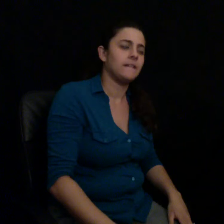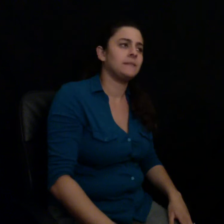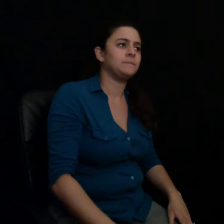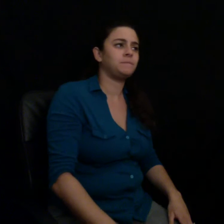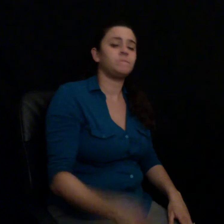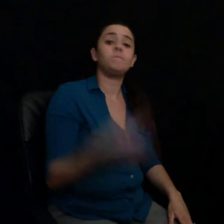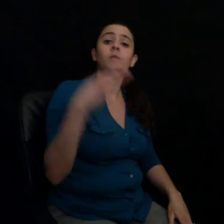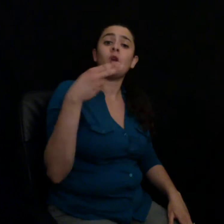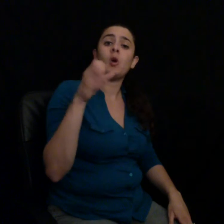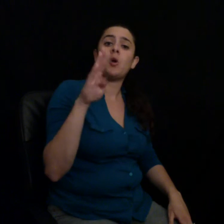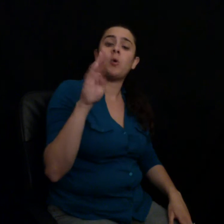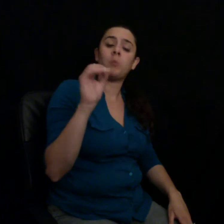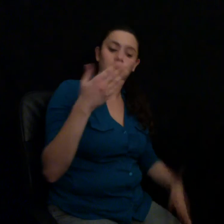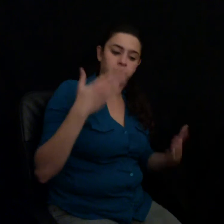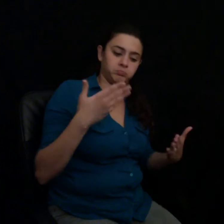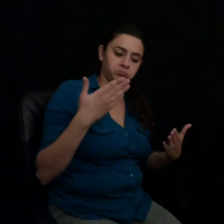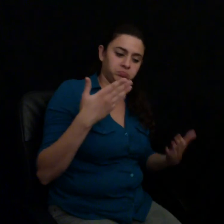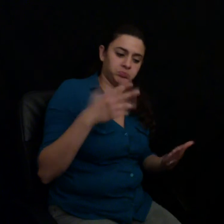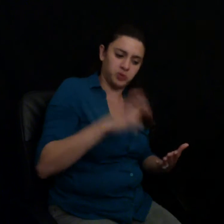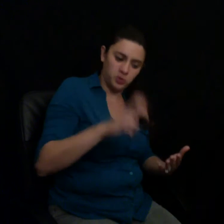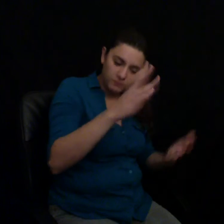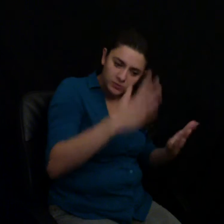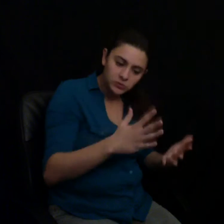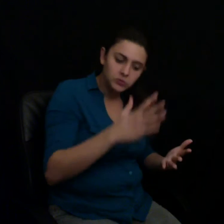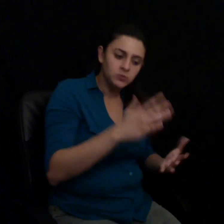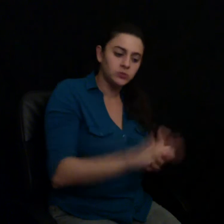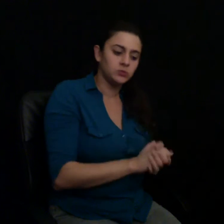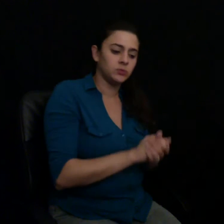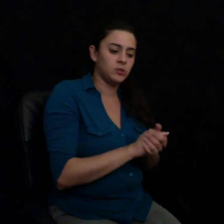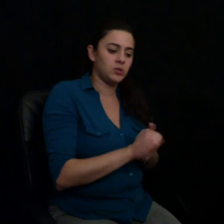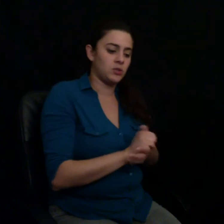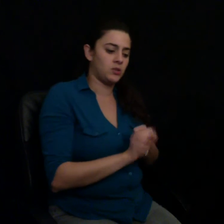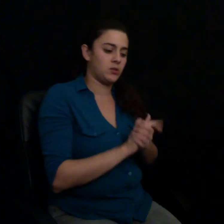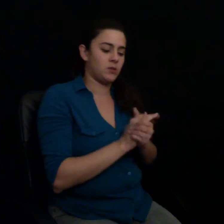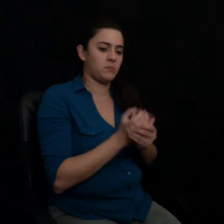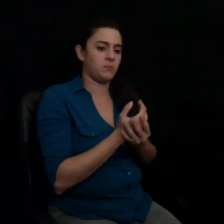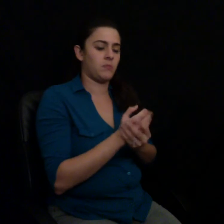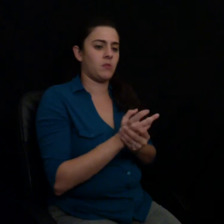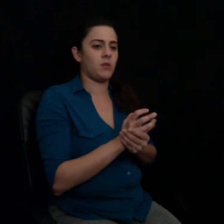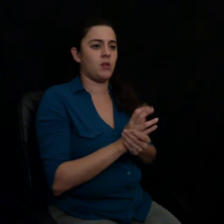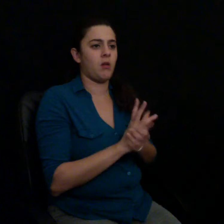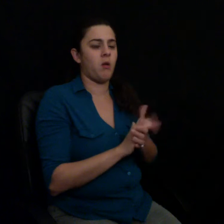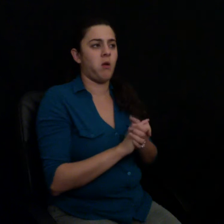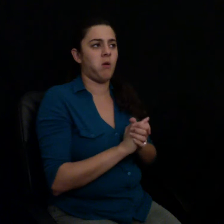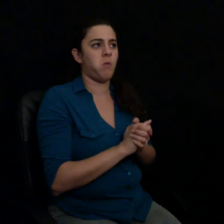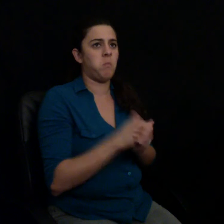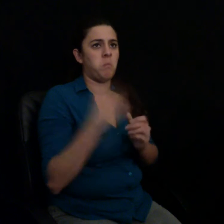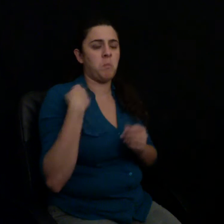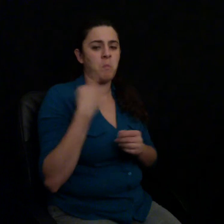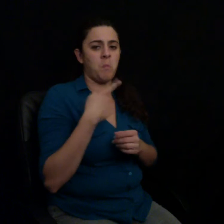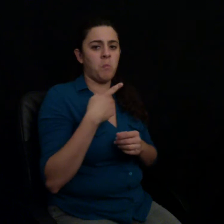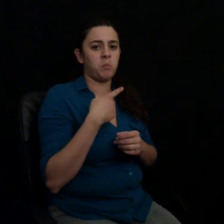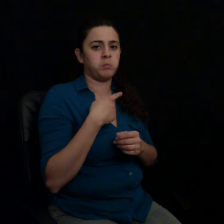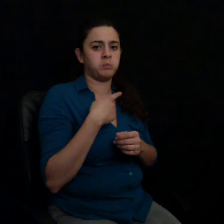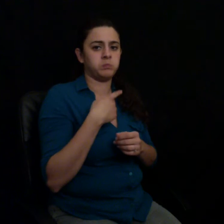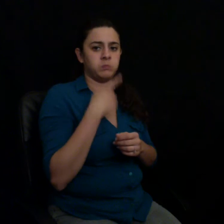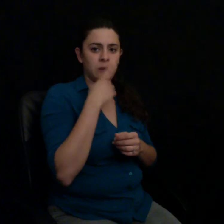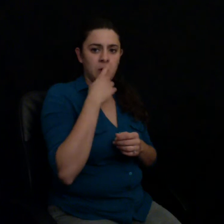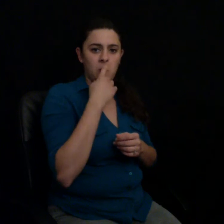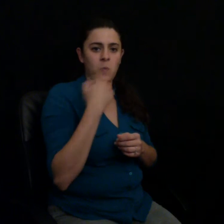hobos walked for years and years, for probably the past 5,000 years of human history. When humans invented trains, we were the first ones to jump on